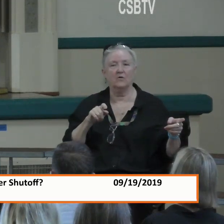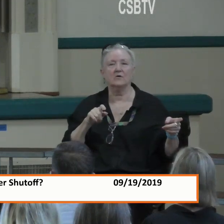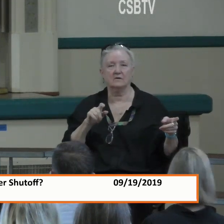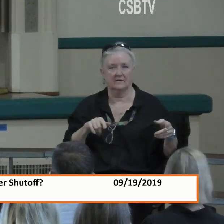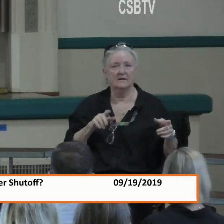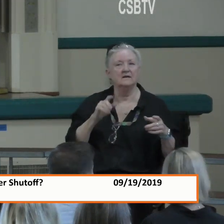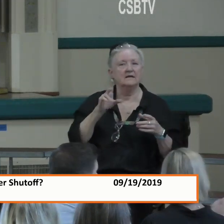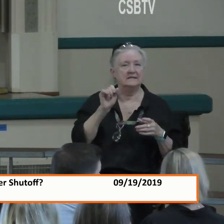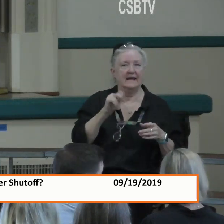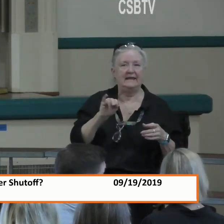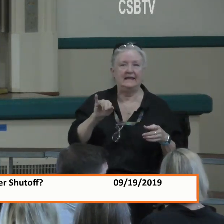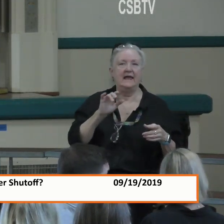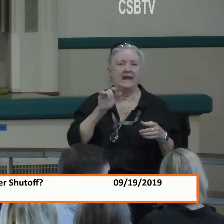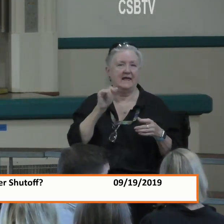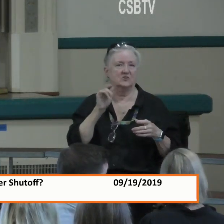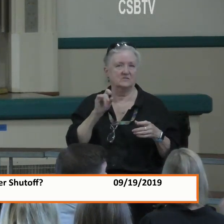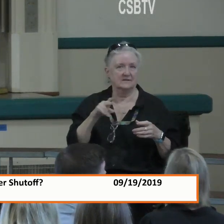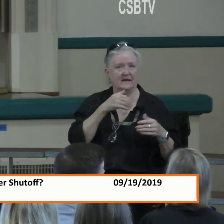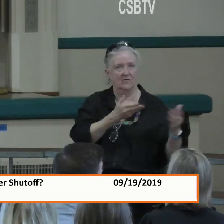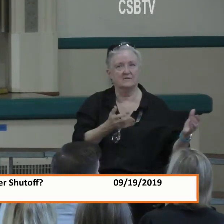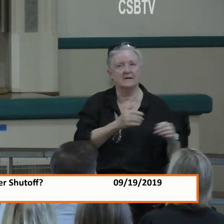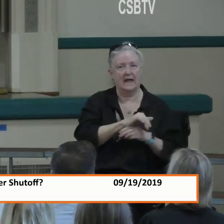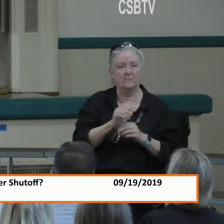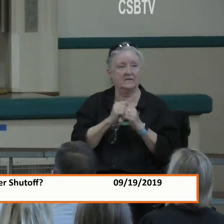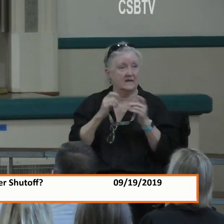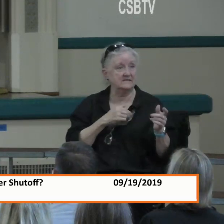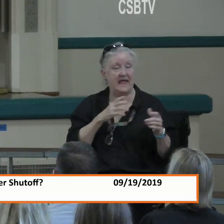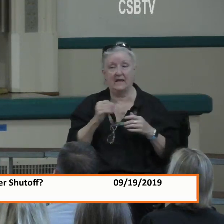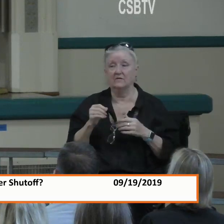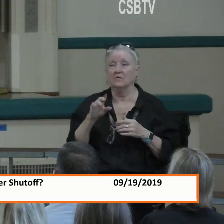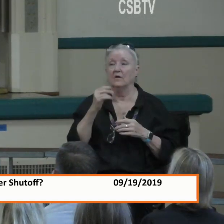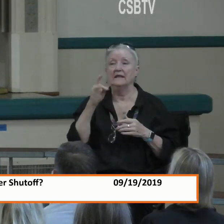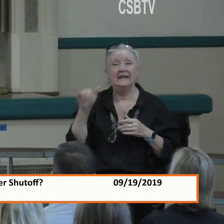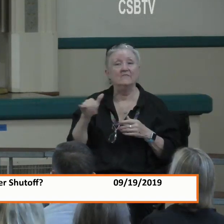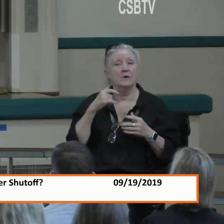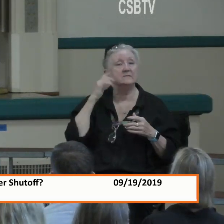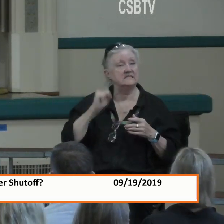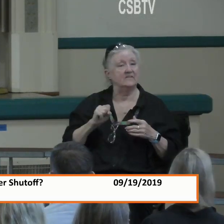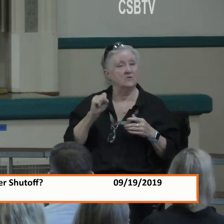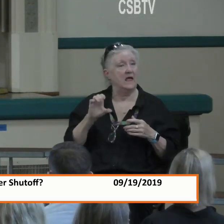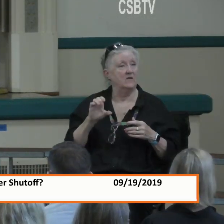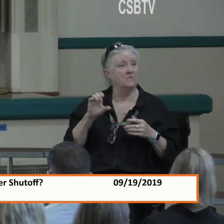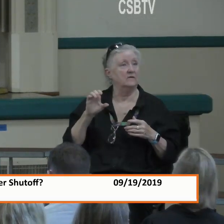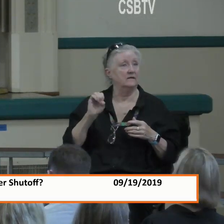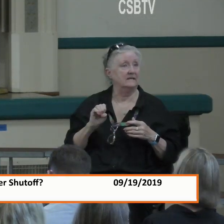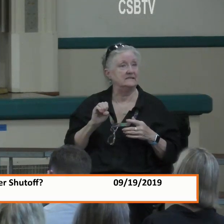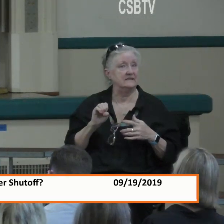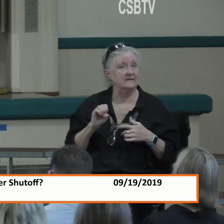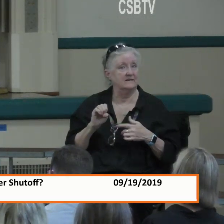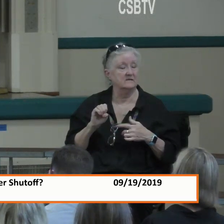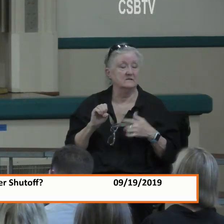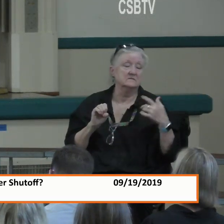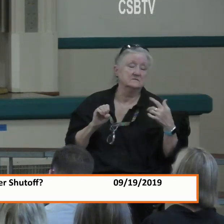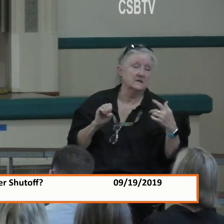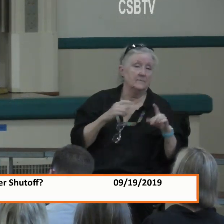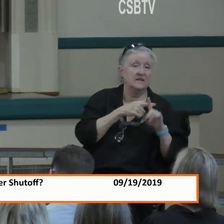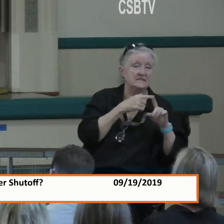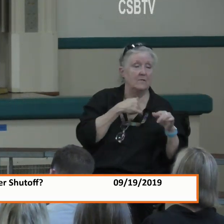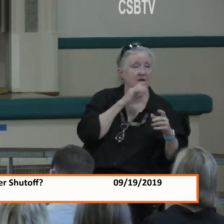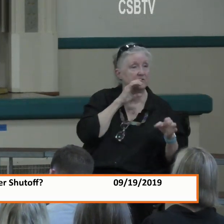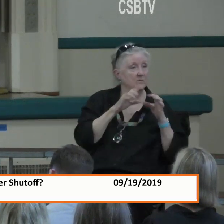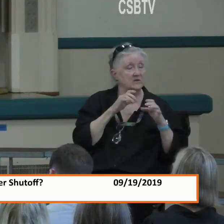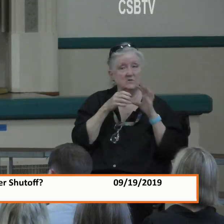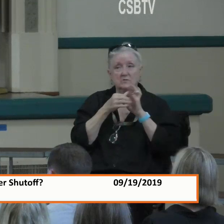Danny Anderson here tonight with us. And as you heard, Rondi is here from Southern California Edison. In addition to that, if you have